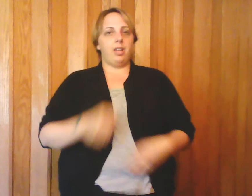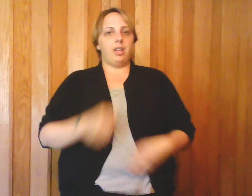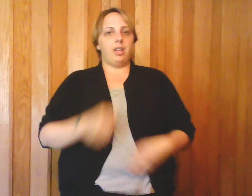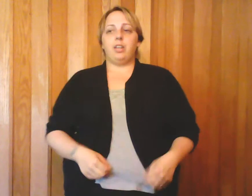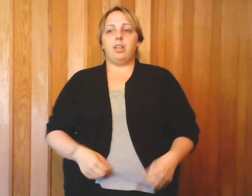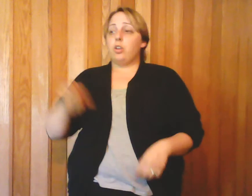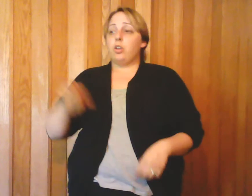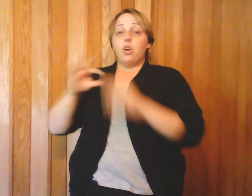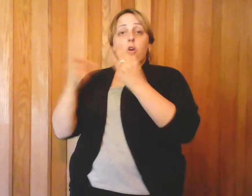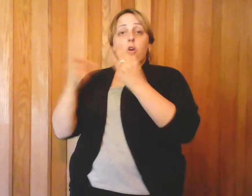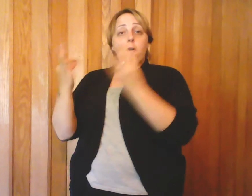boat. So